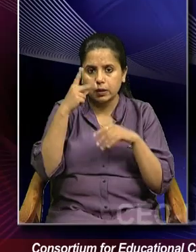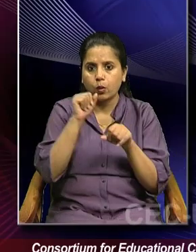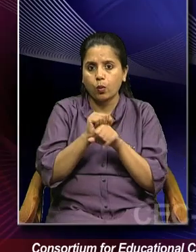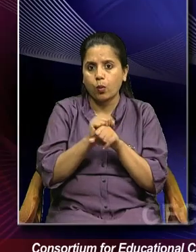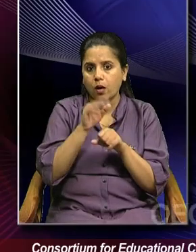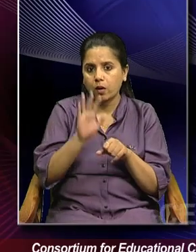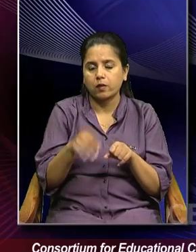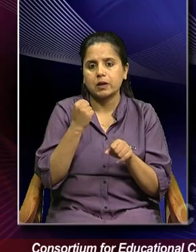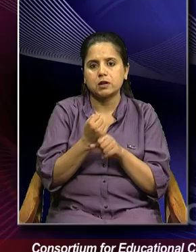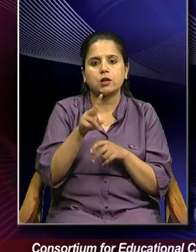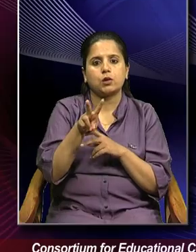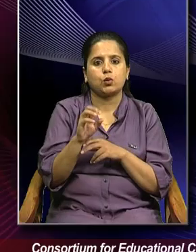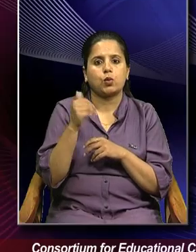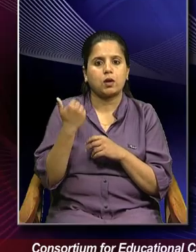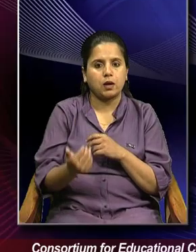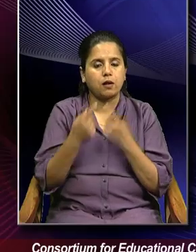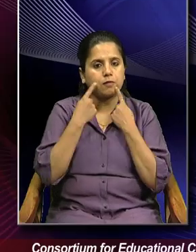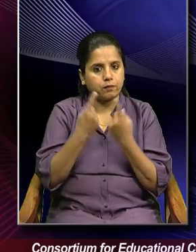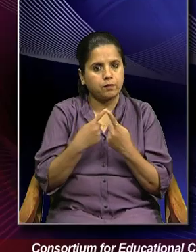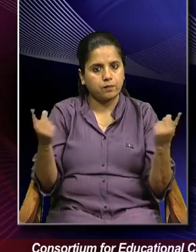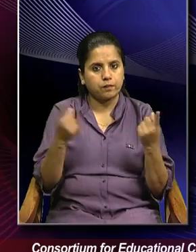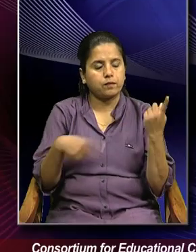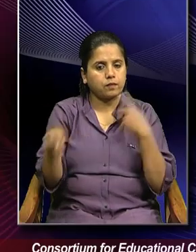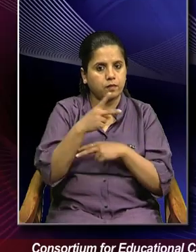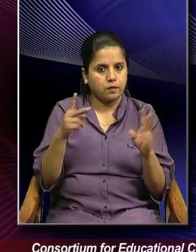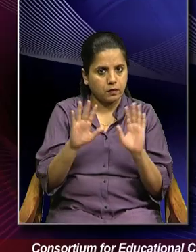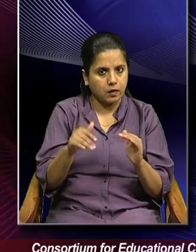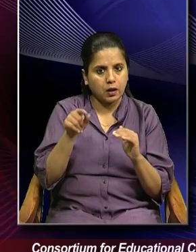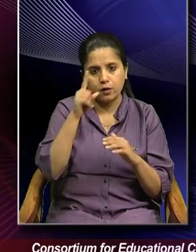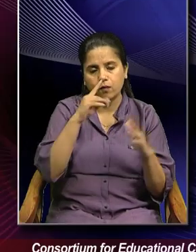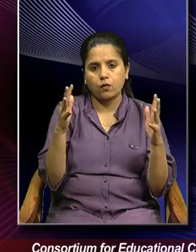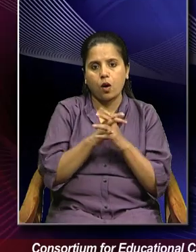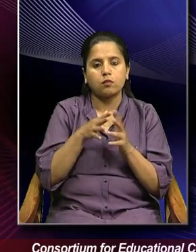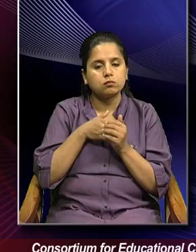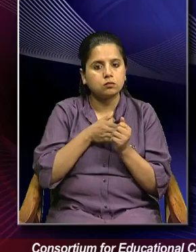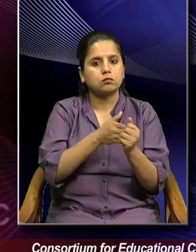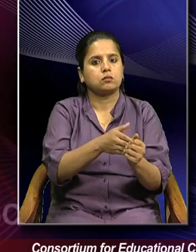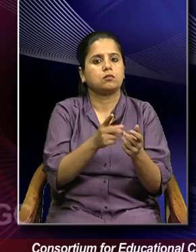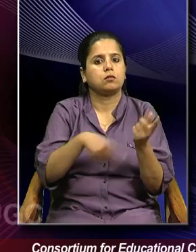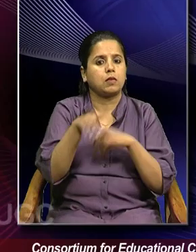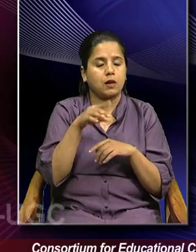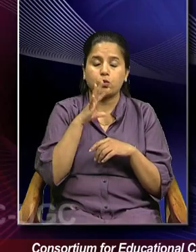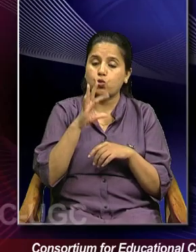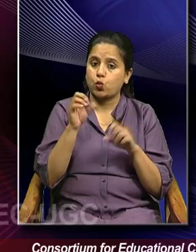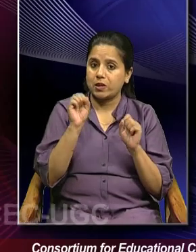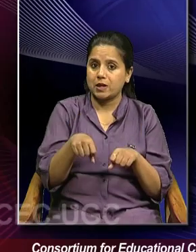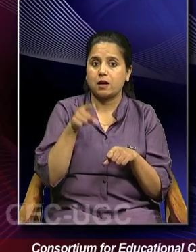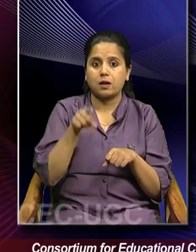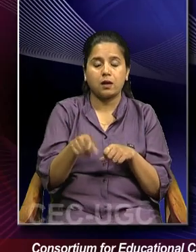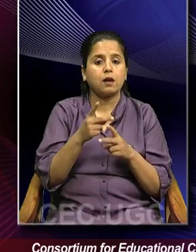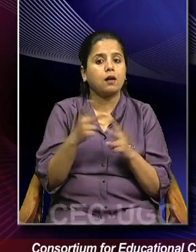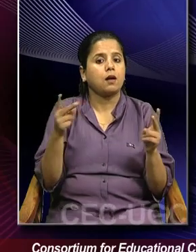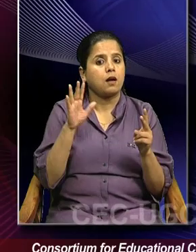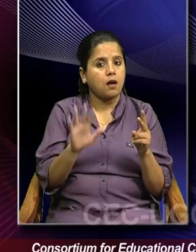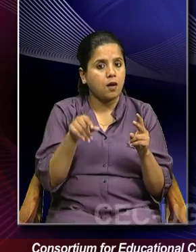the G20 declaration on the women-led development, indeed it is talking about